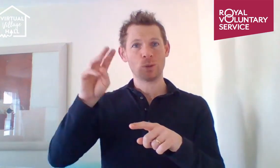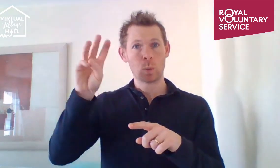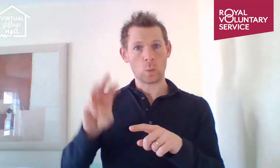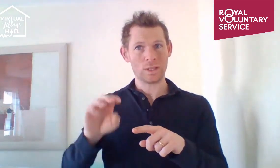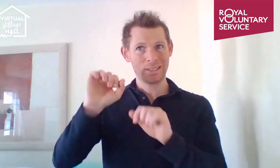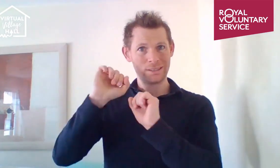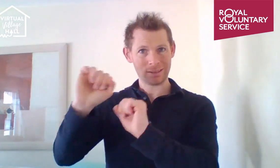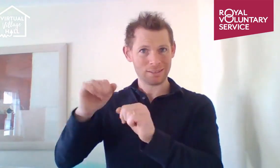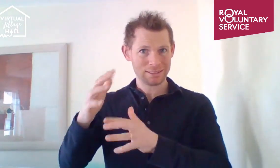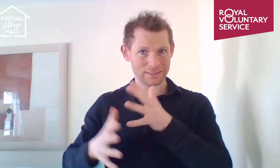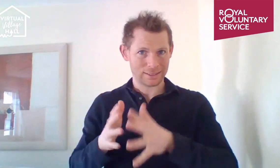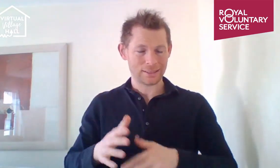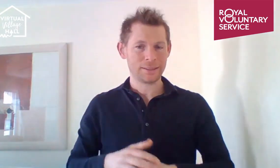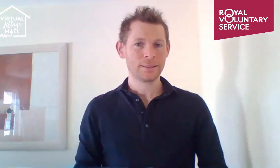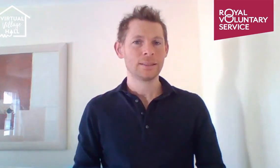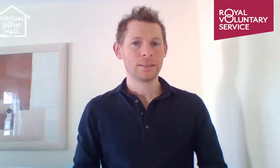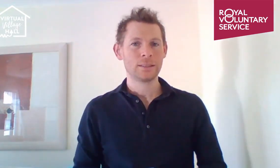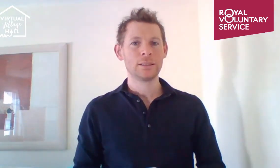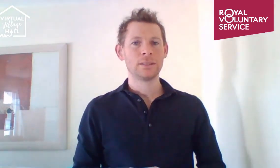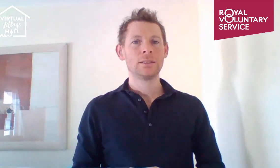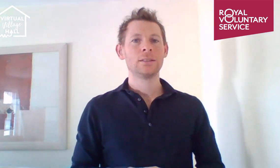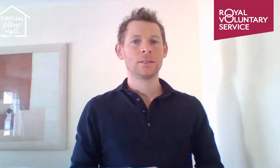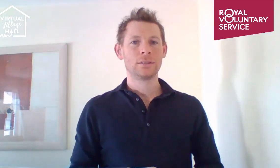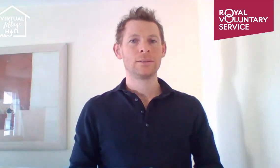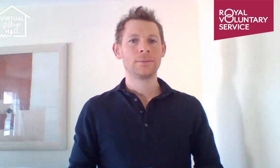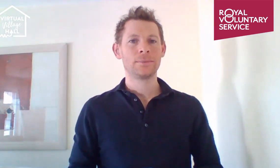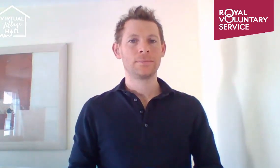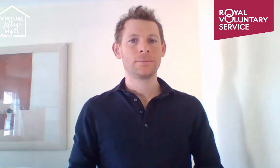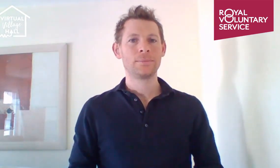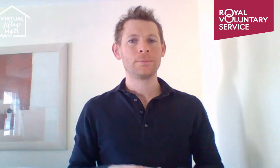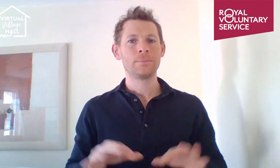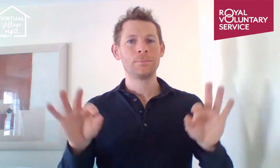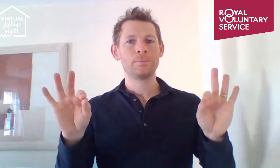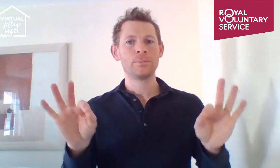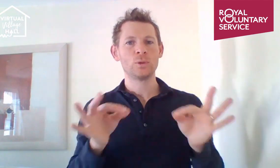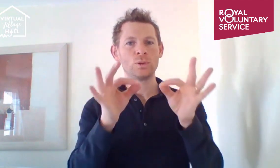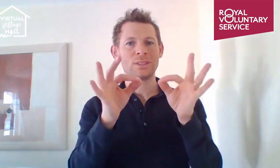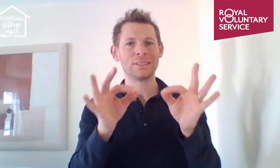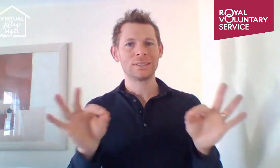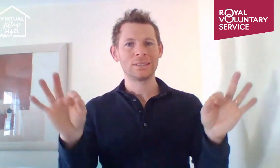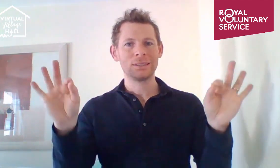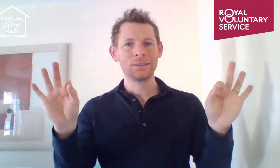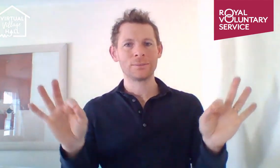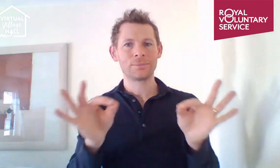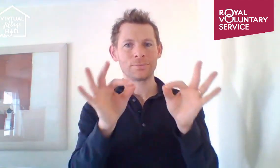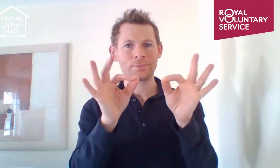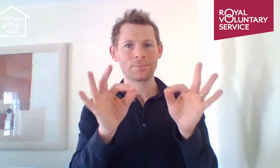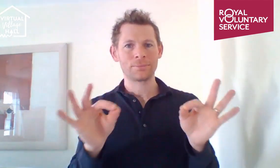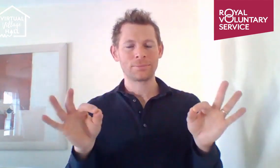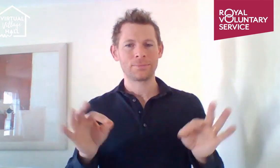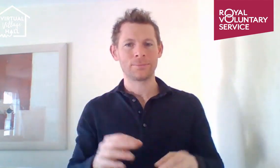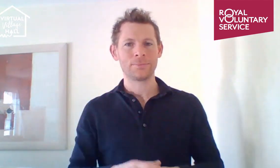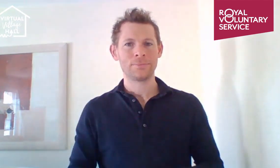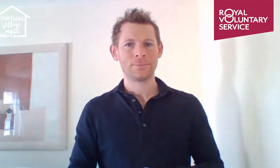But of course, in England, Scotland, and Wales, it might look a wee bit different. And it's like this for music.